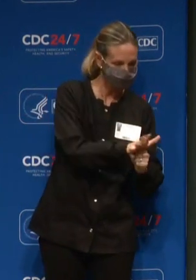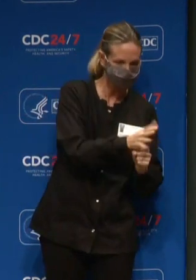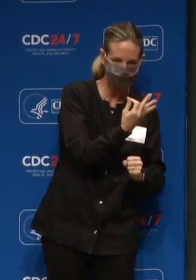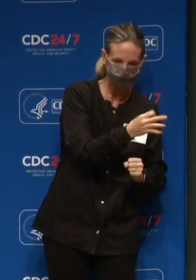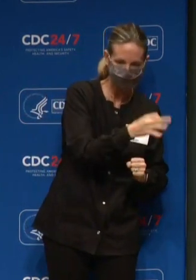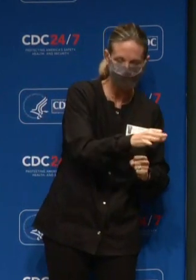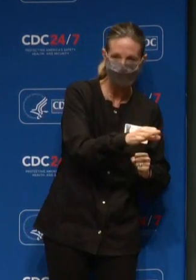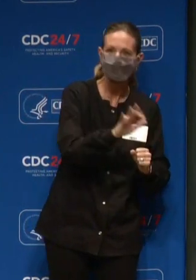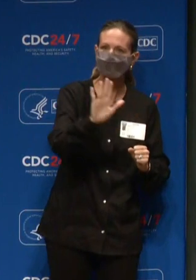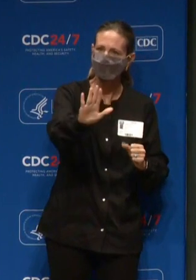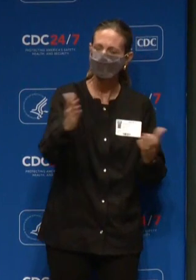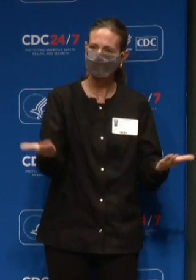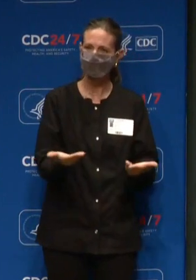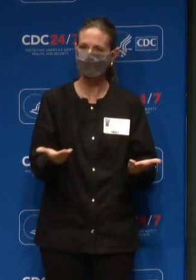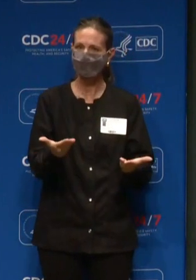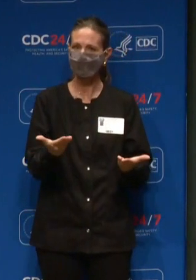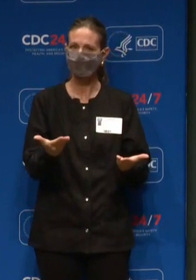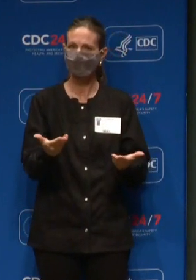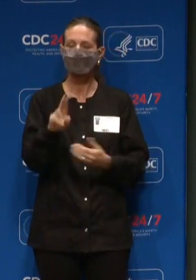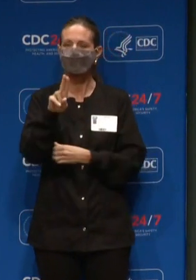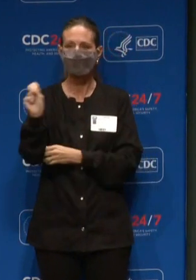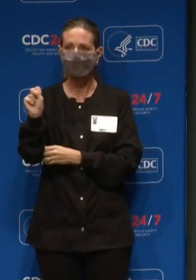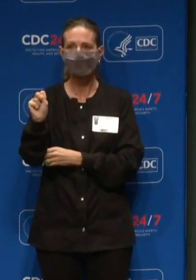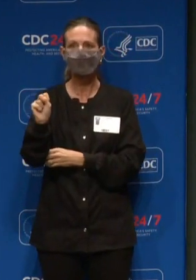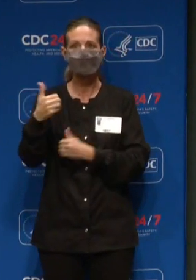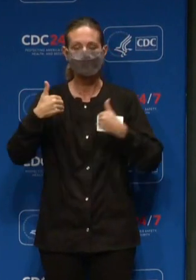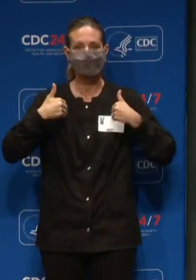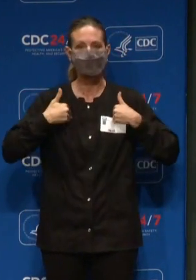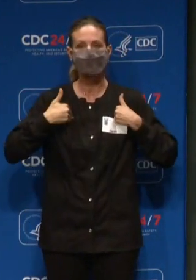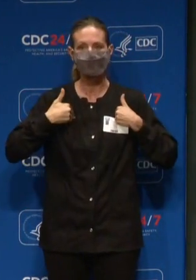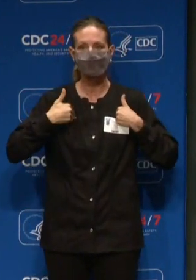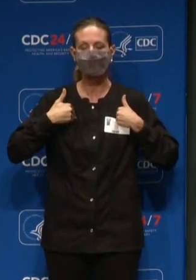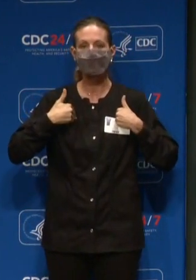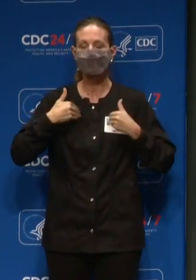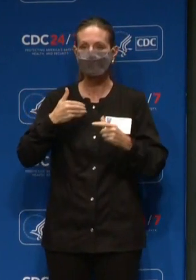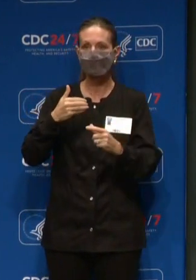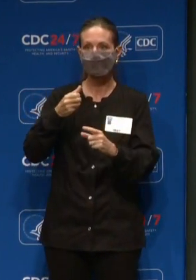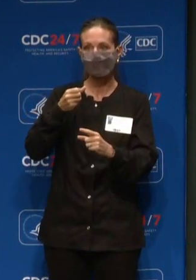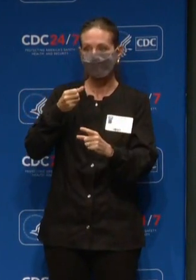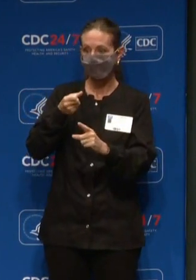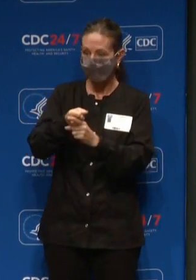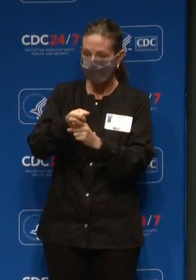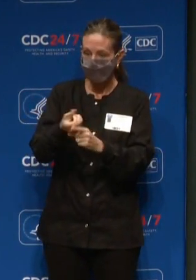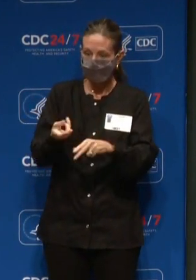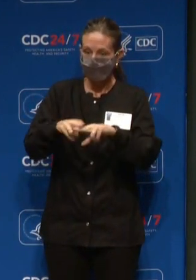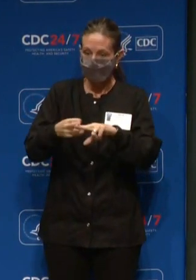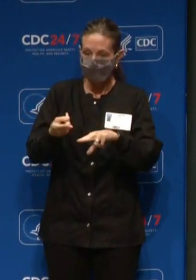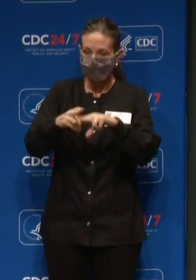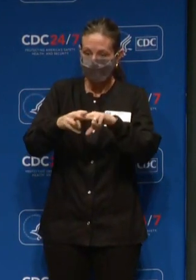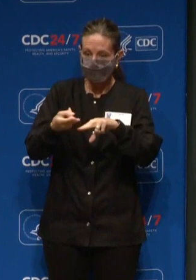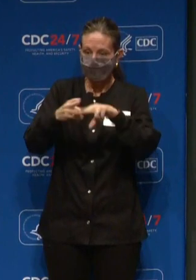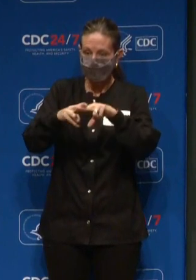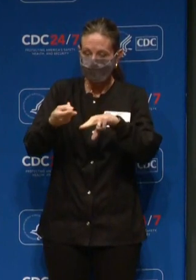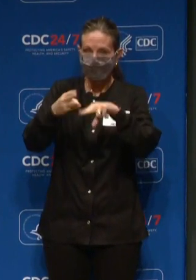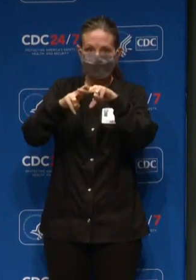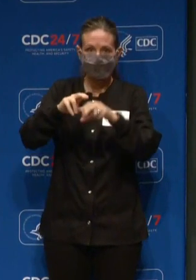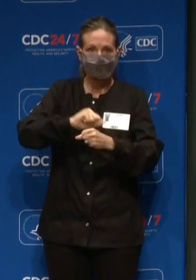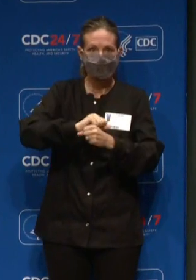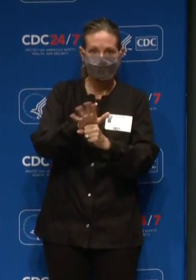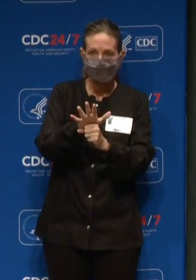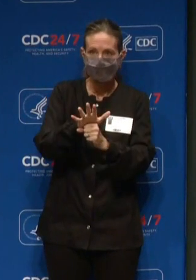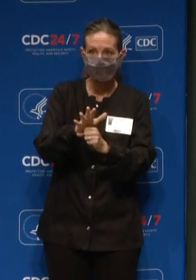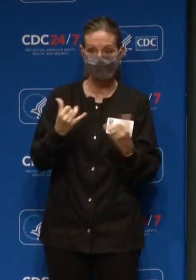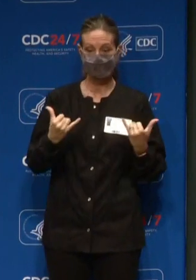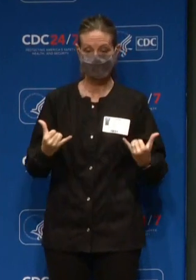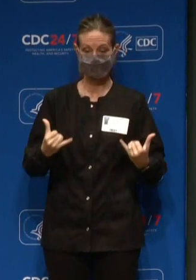United States with COVID-19 cases increasing in nearly 75% of the country. To date, we've